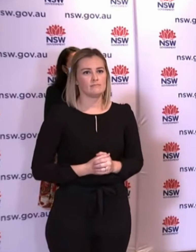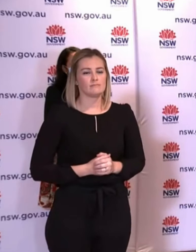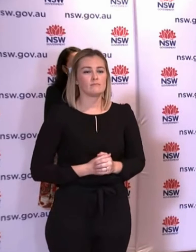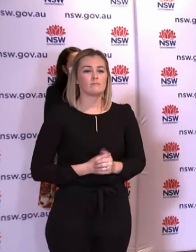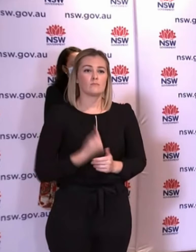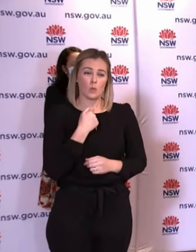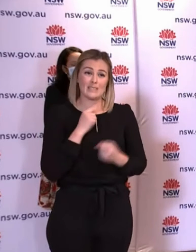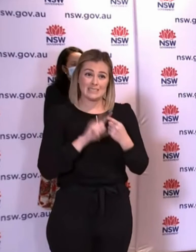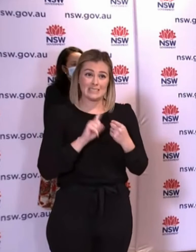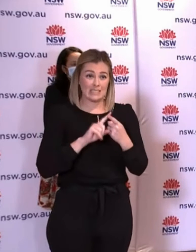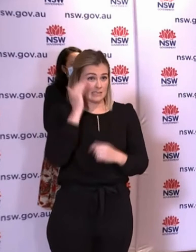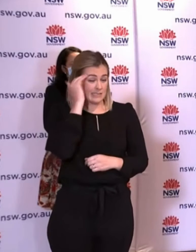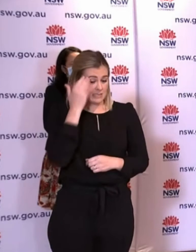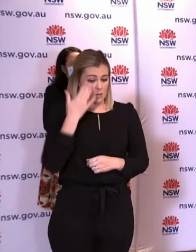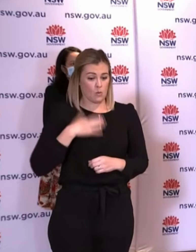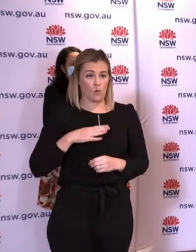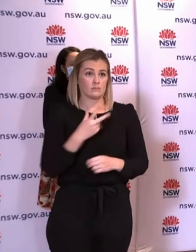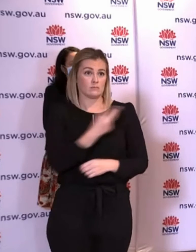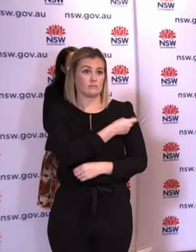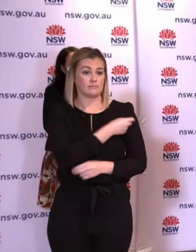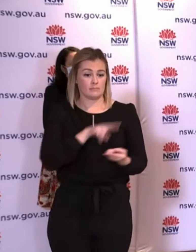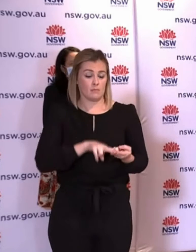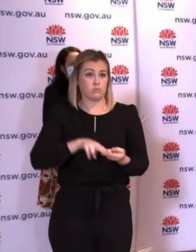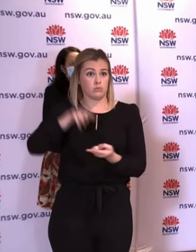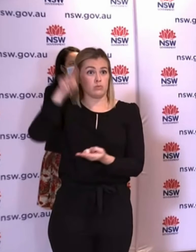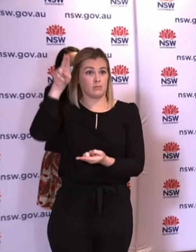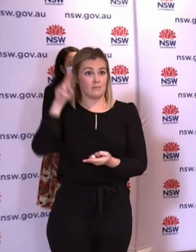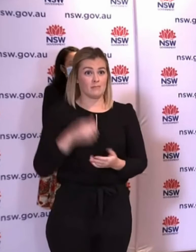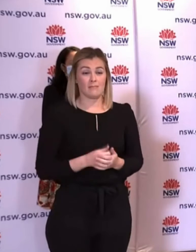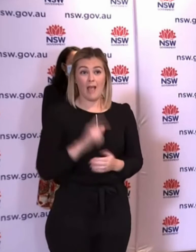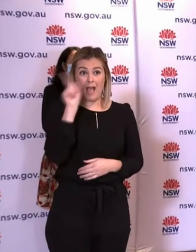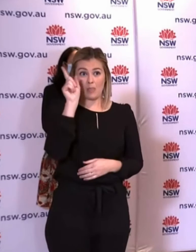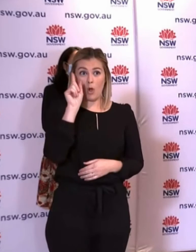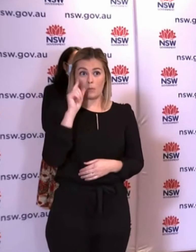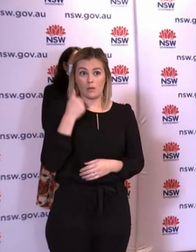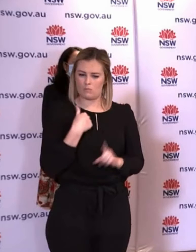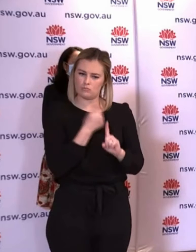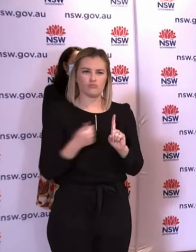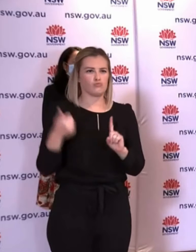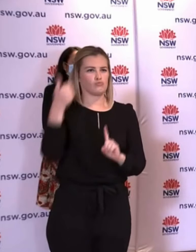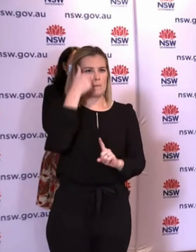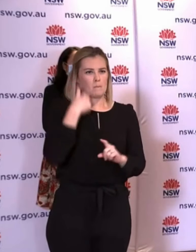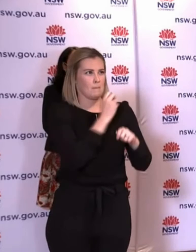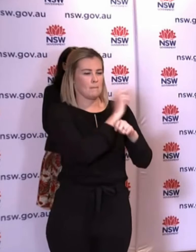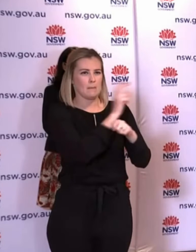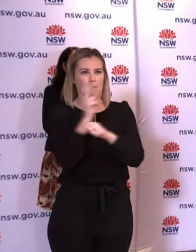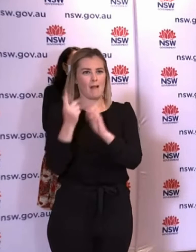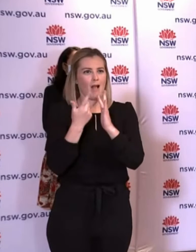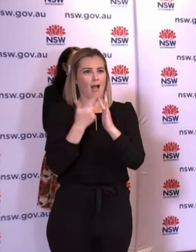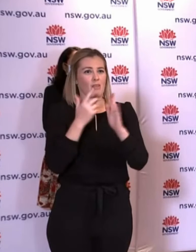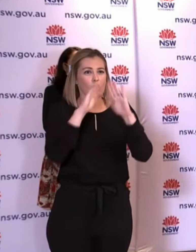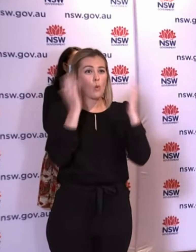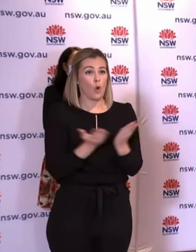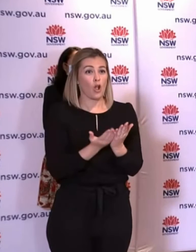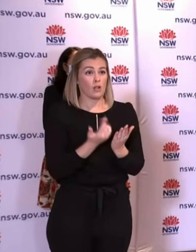rates up more quickly. Even though we may well be the fastest in the world at the present time, New South Wales can still do better. And